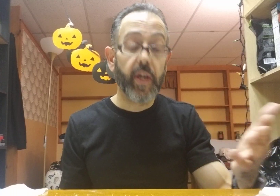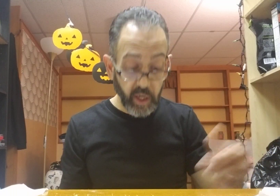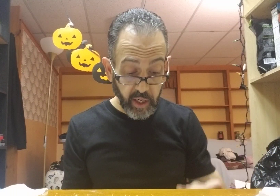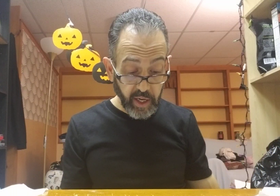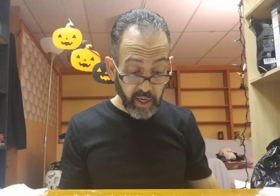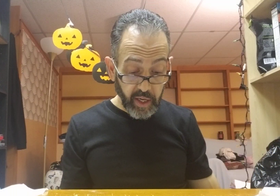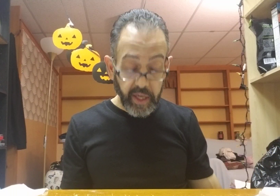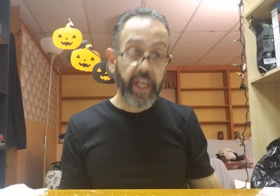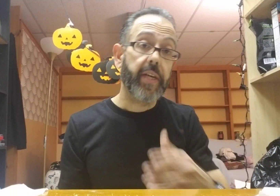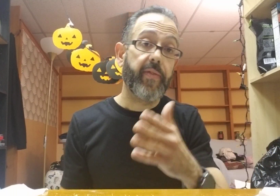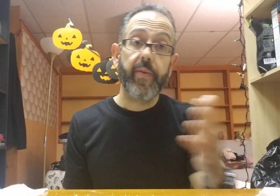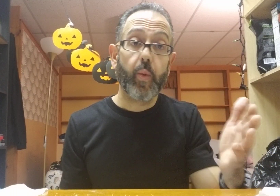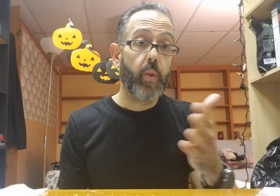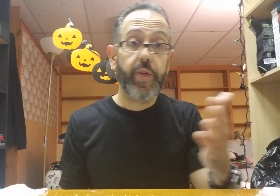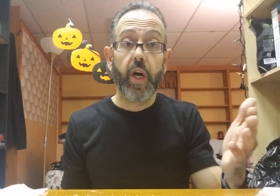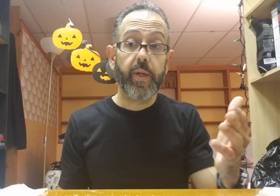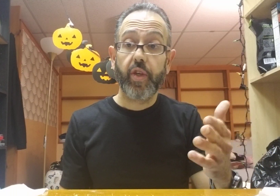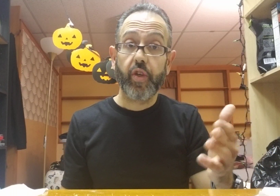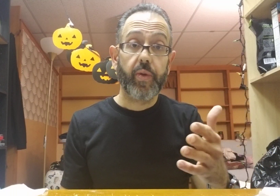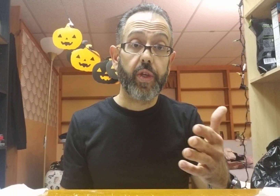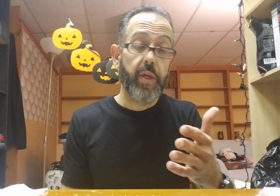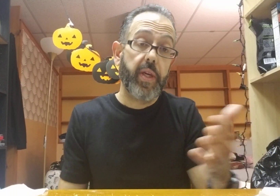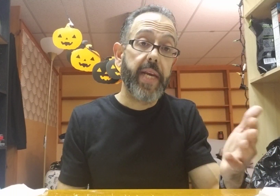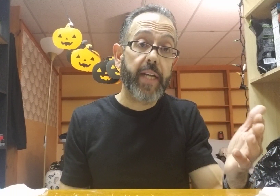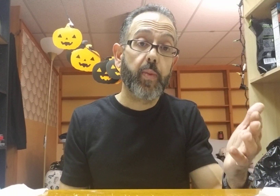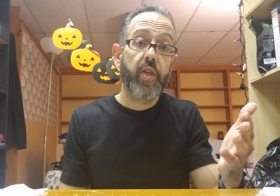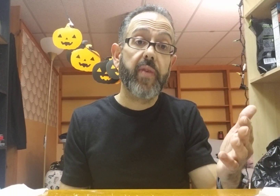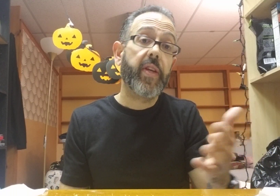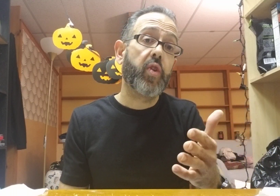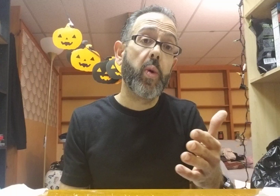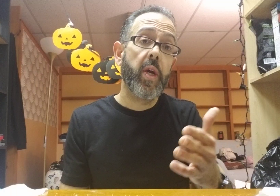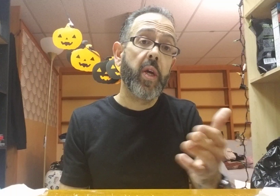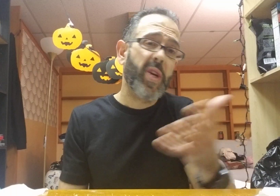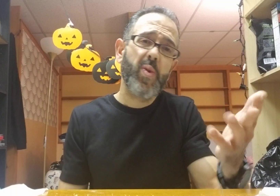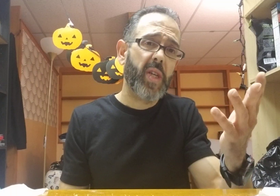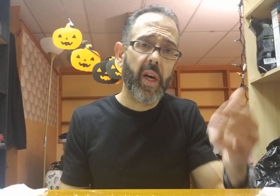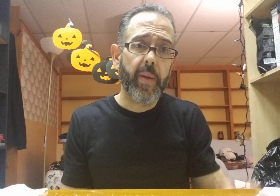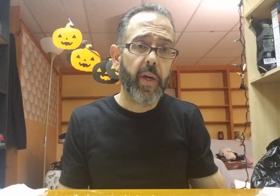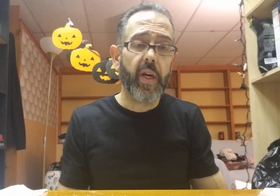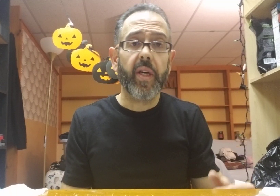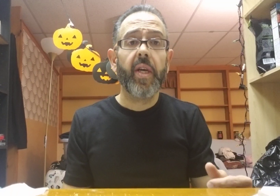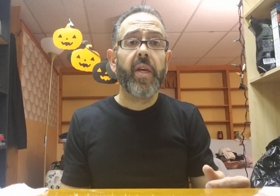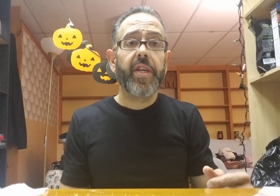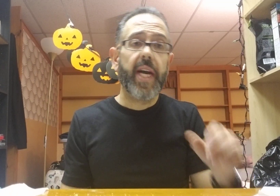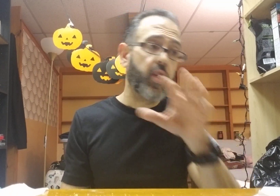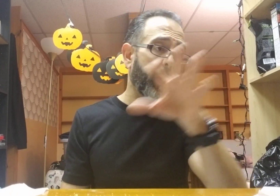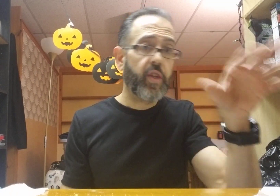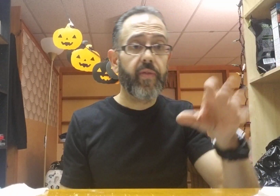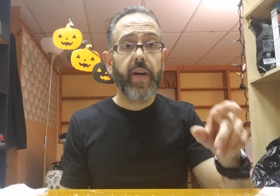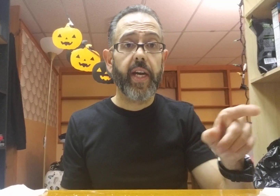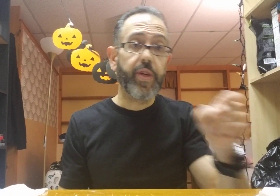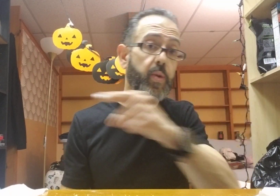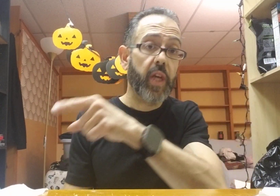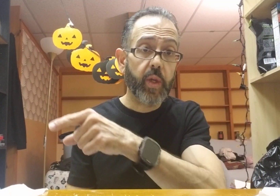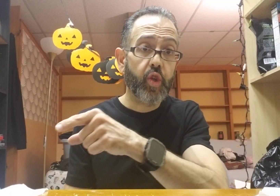her, like if, it's just not specific. So when you tell him or her, you're not specifying. When you tell Sue,